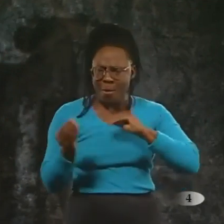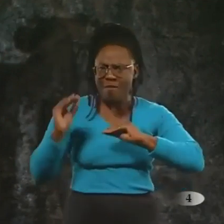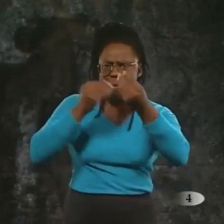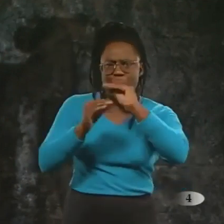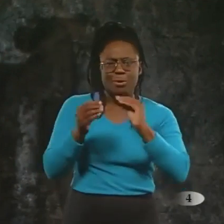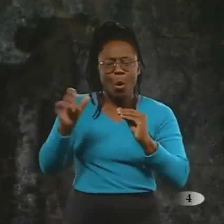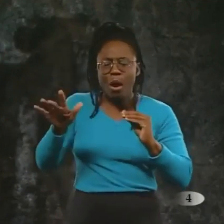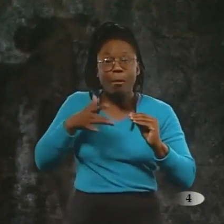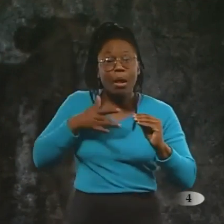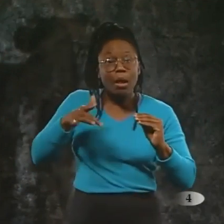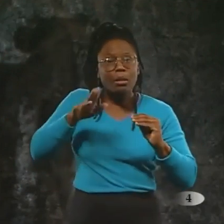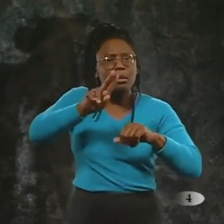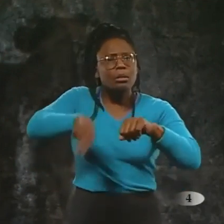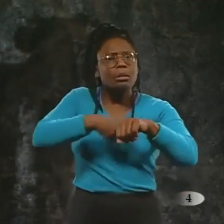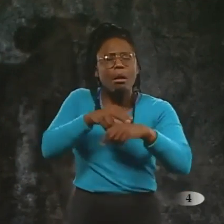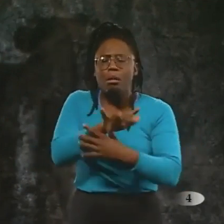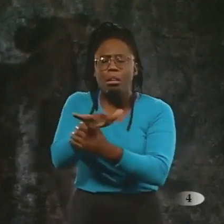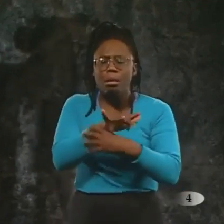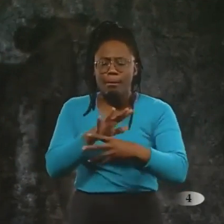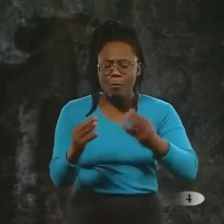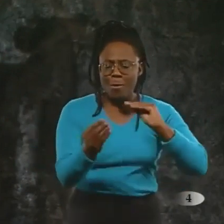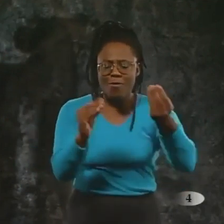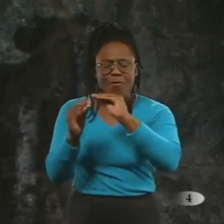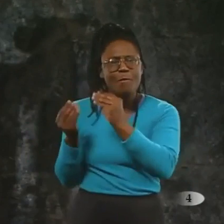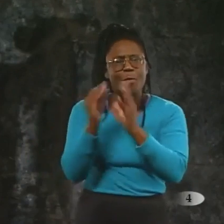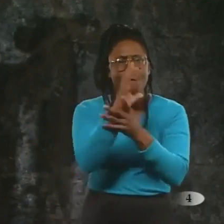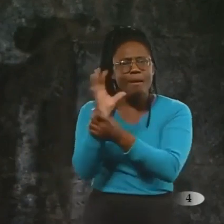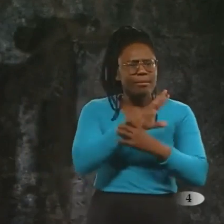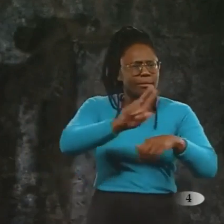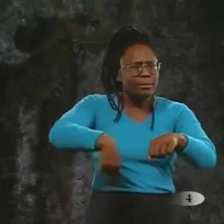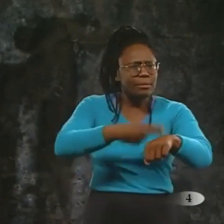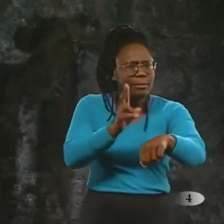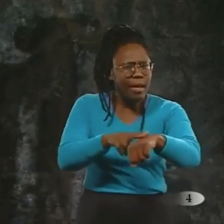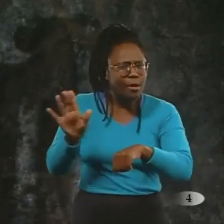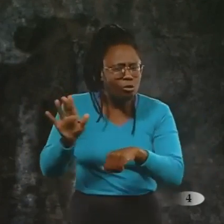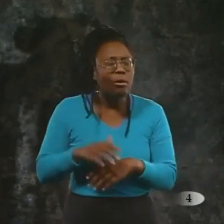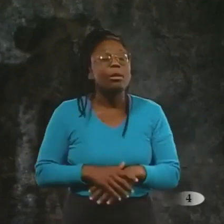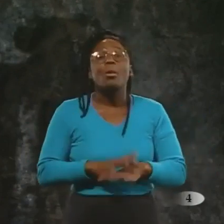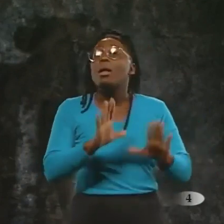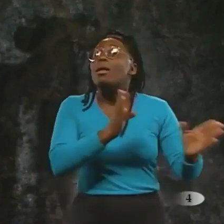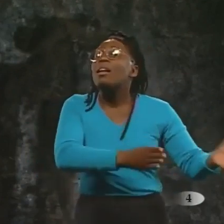That sign represents that person. All of these signs, all these fingerspelled words, they have a movement, and that's